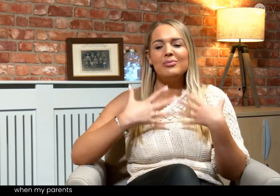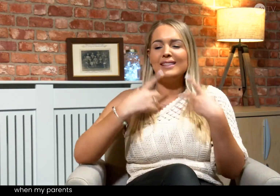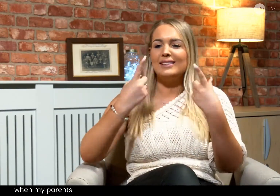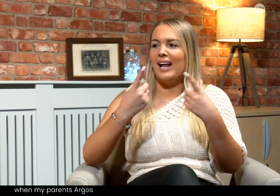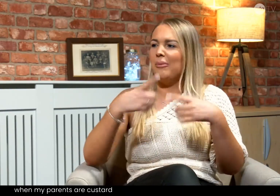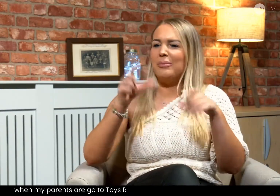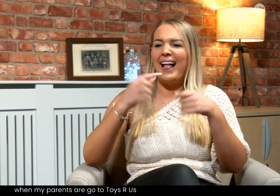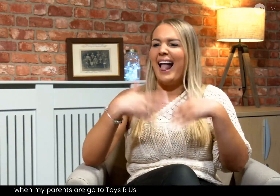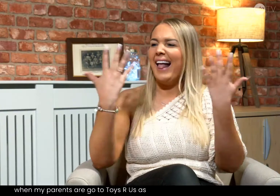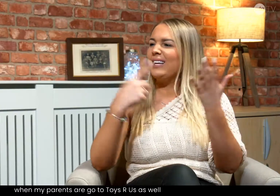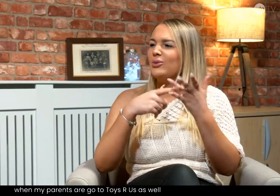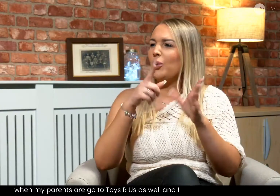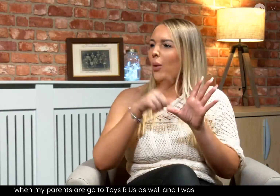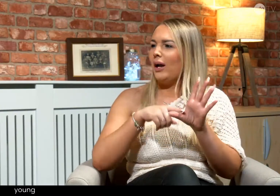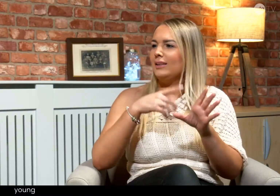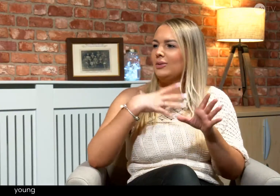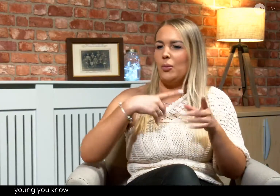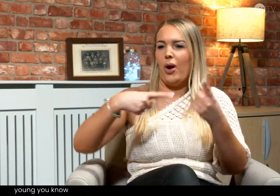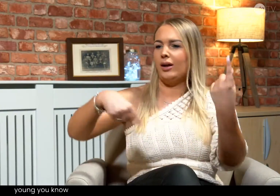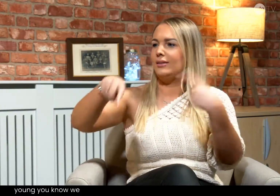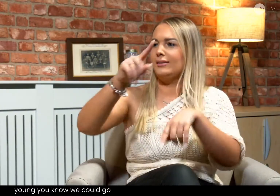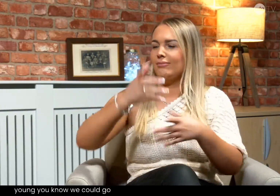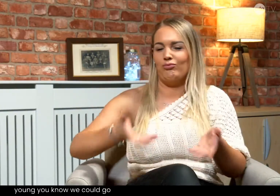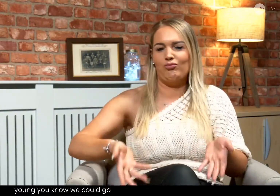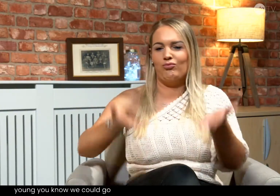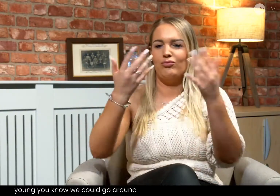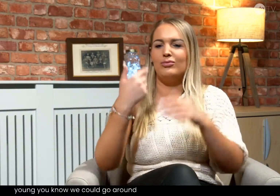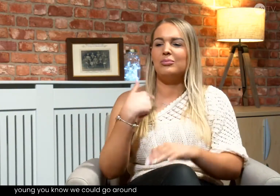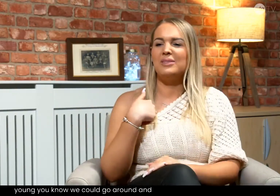young. You know, we could go around and choose the toys, whatever we wanted.